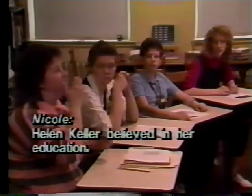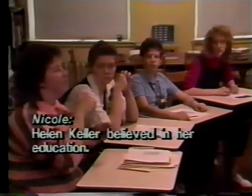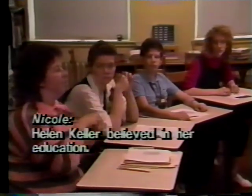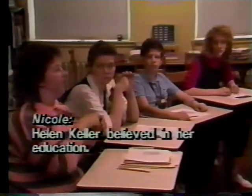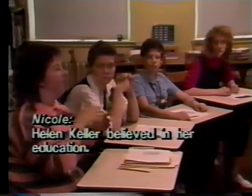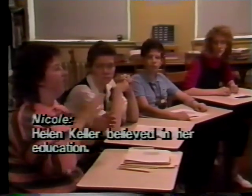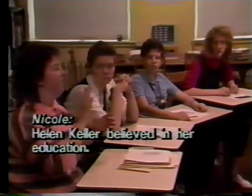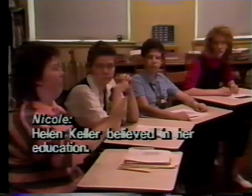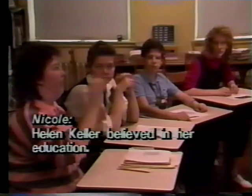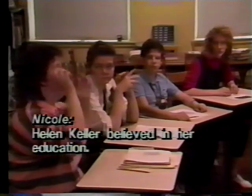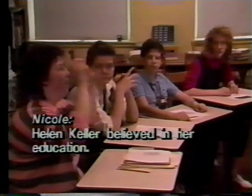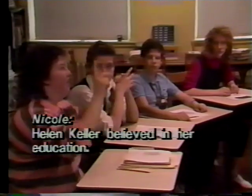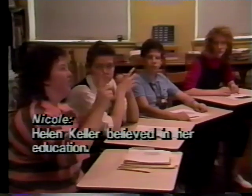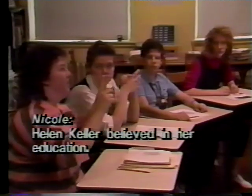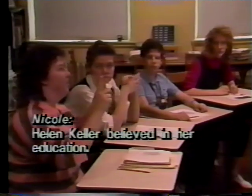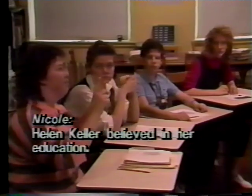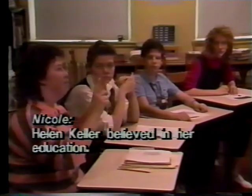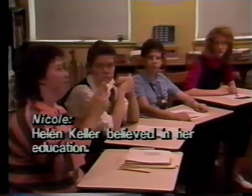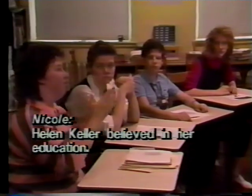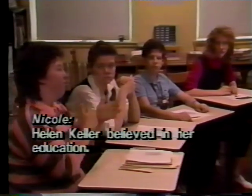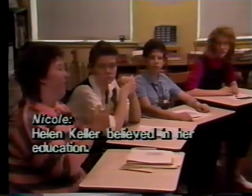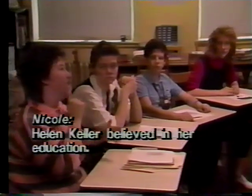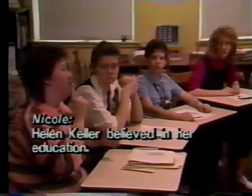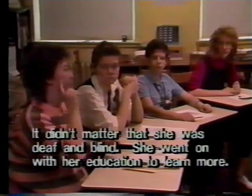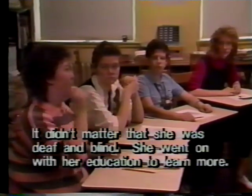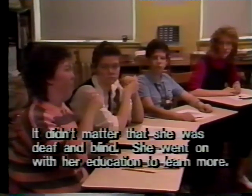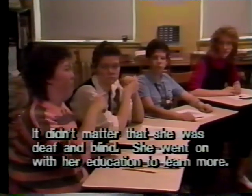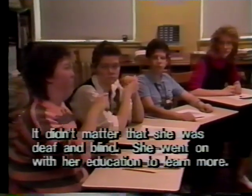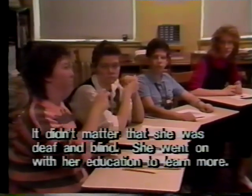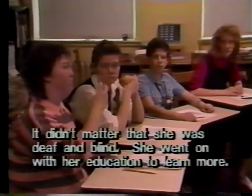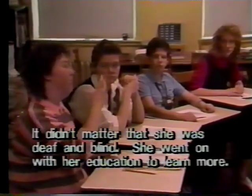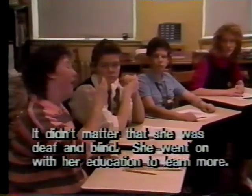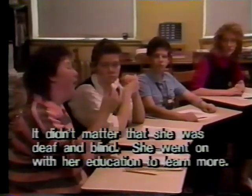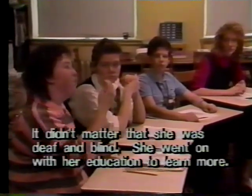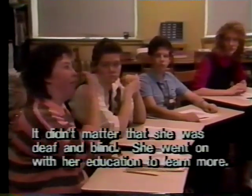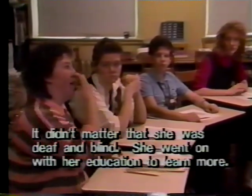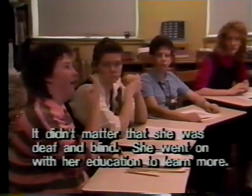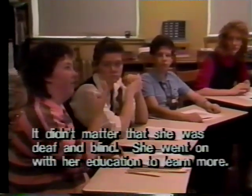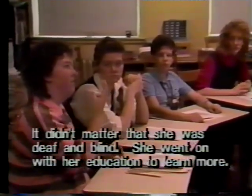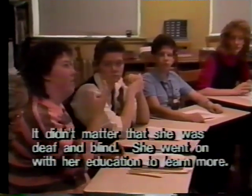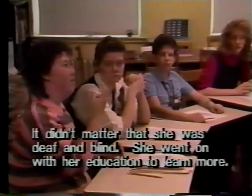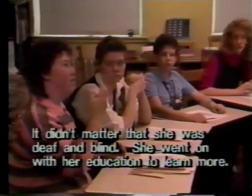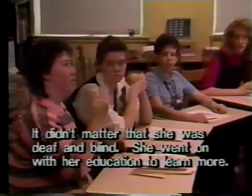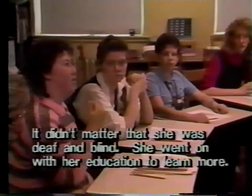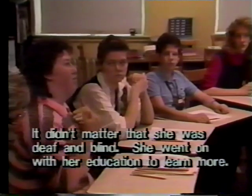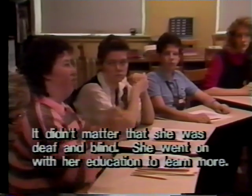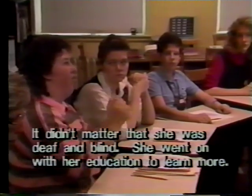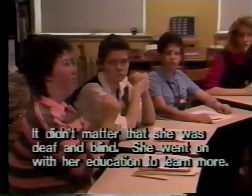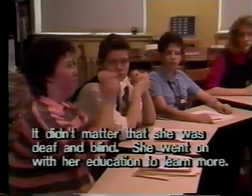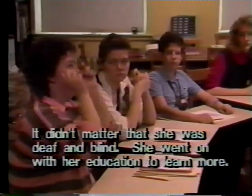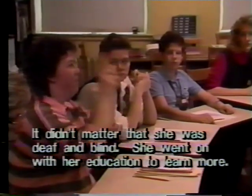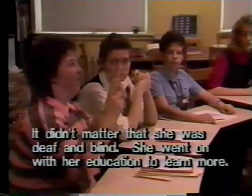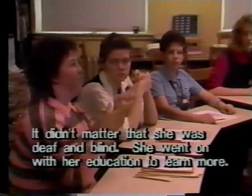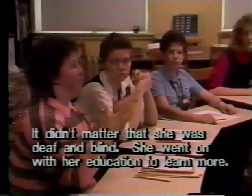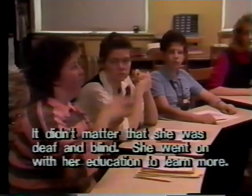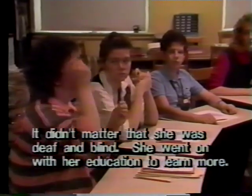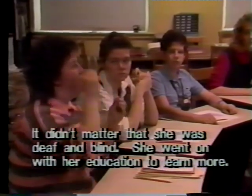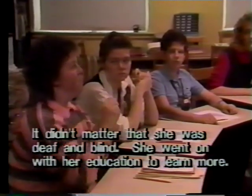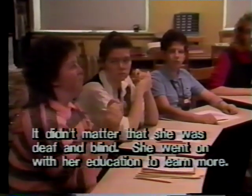believed in her education, and now she's deaf and blind. She went on with her education to learn more.